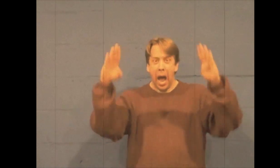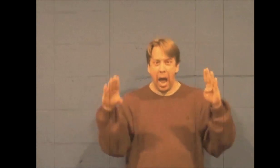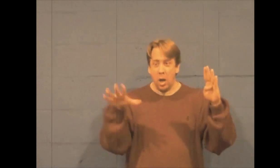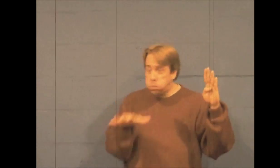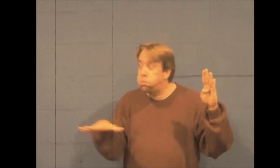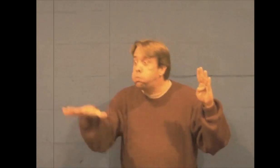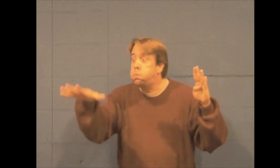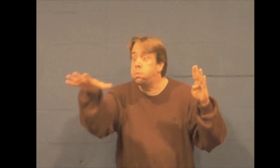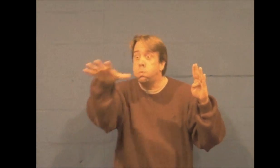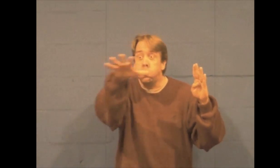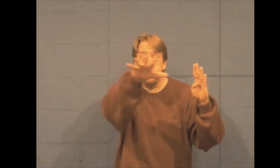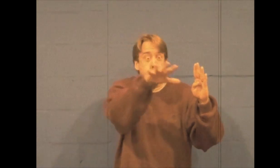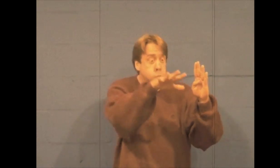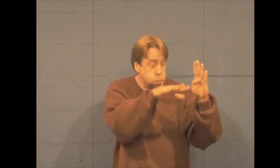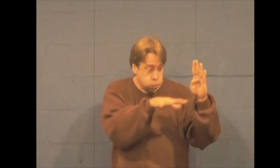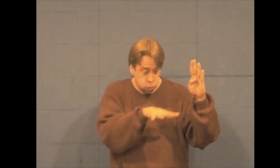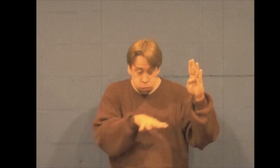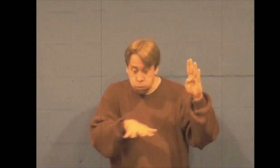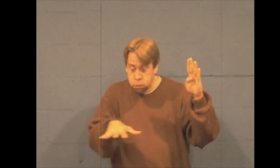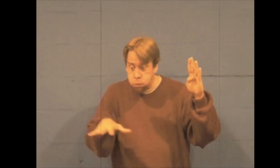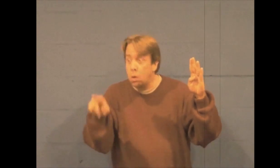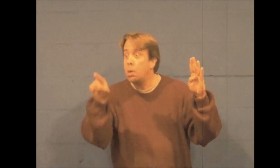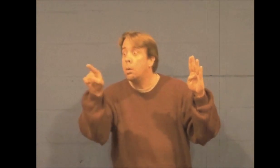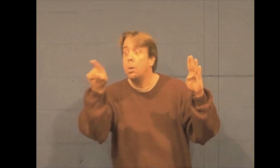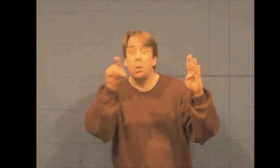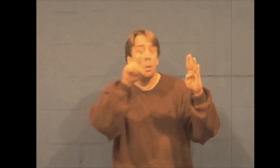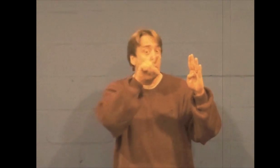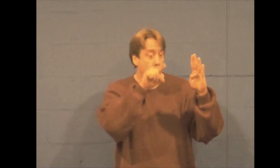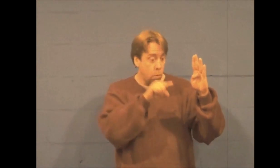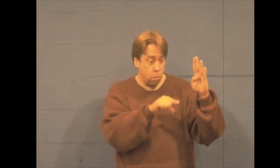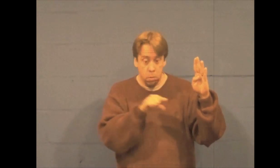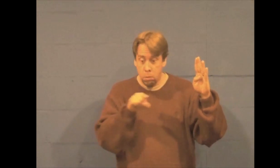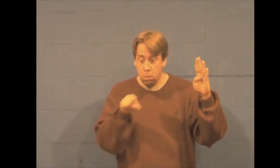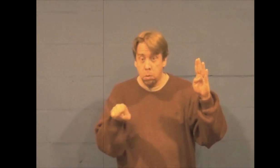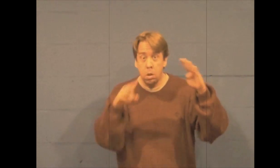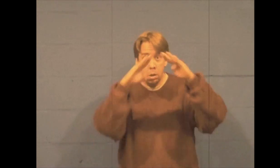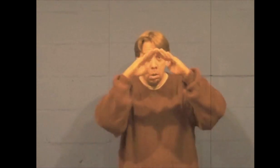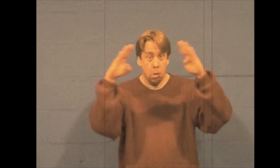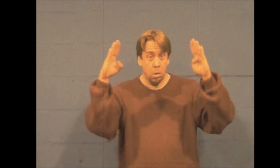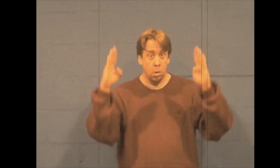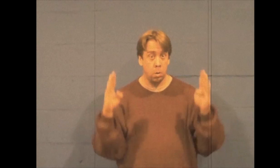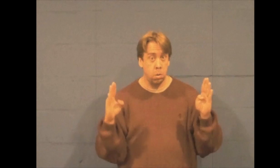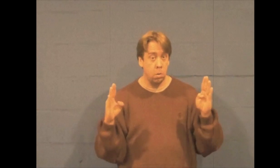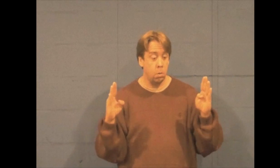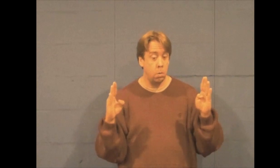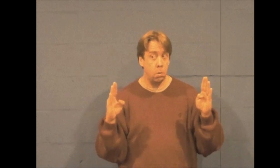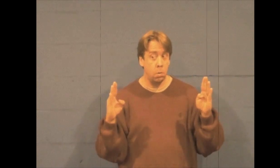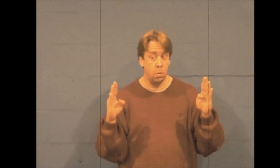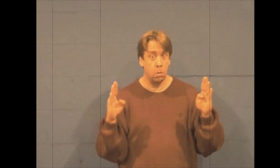happened. In the neighborhood, all the houses